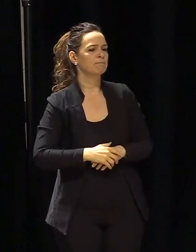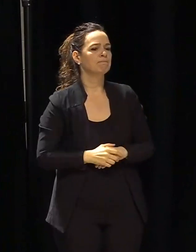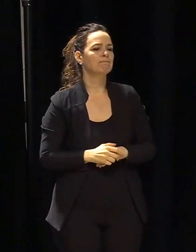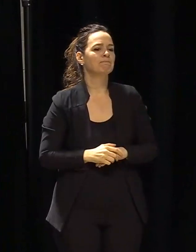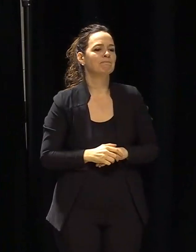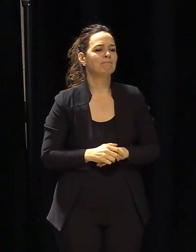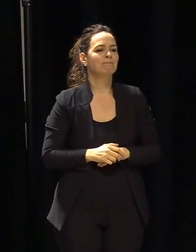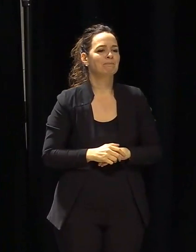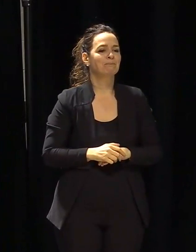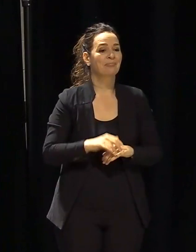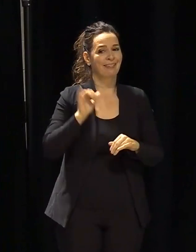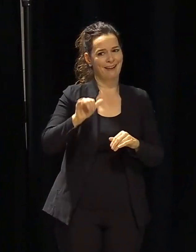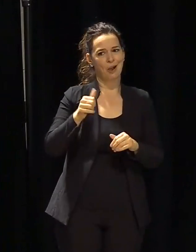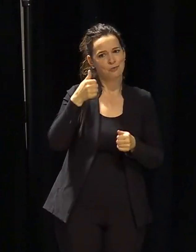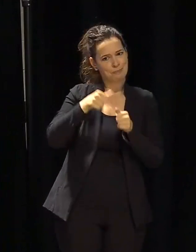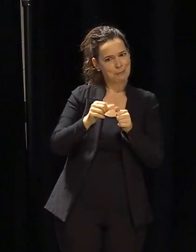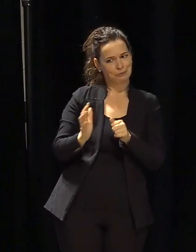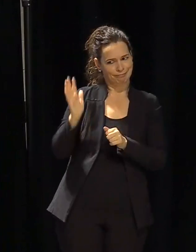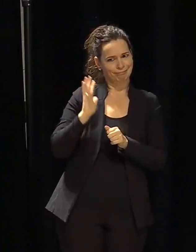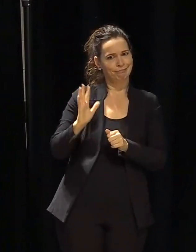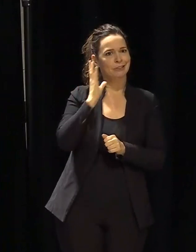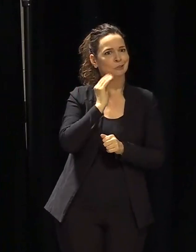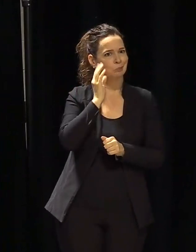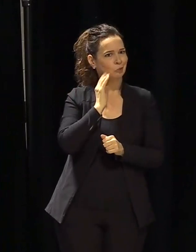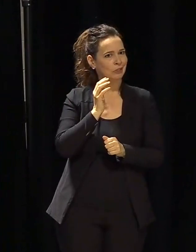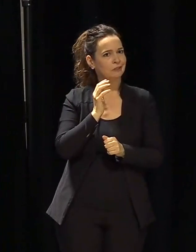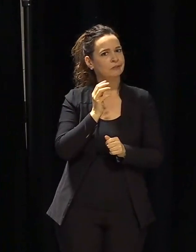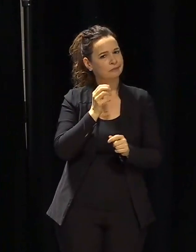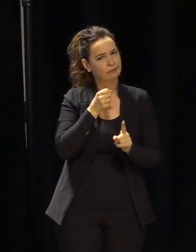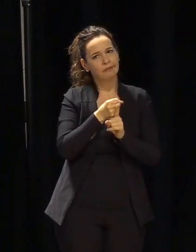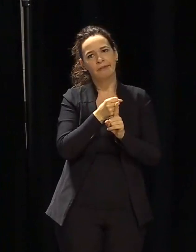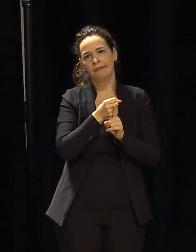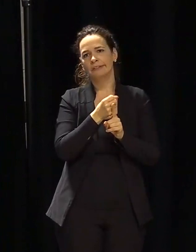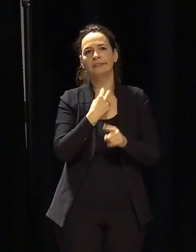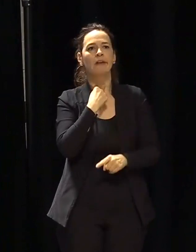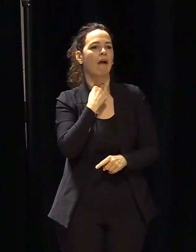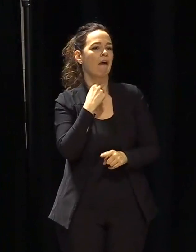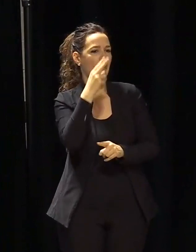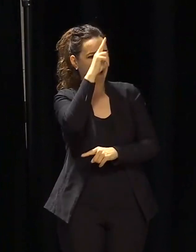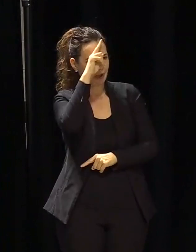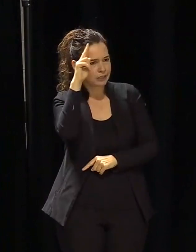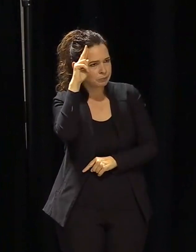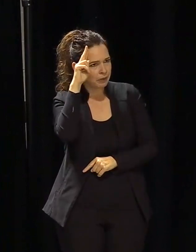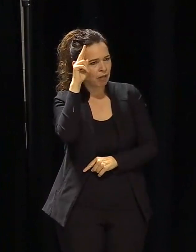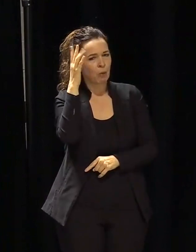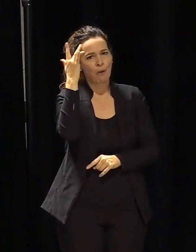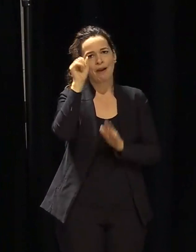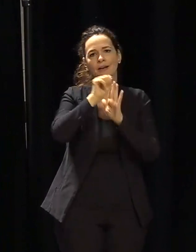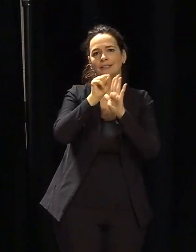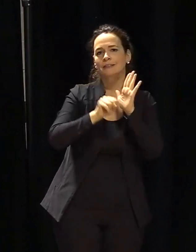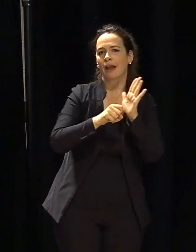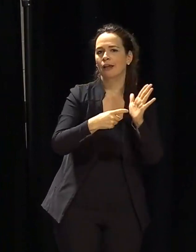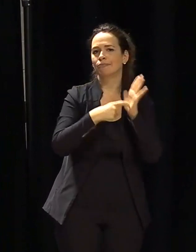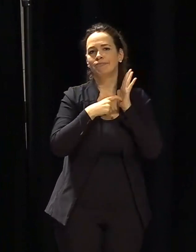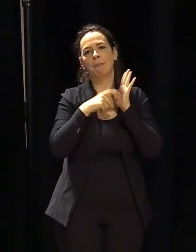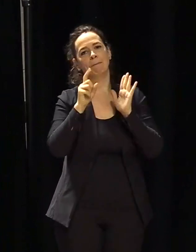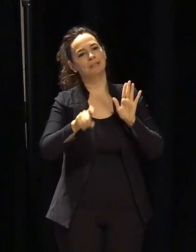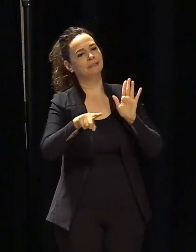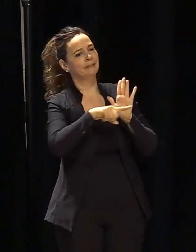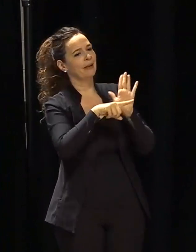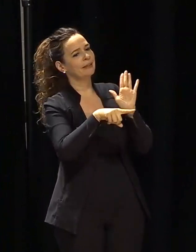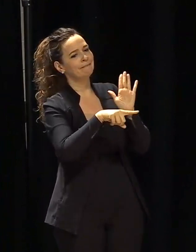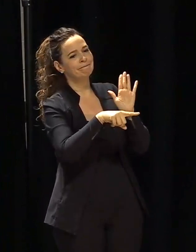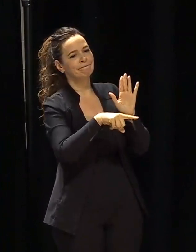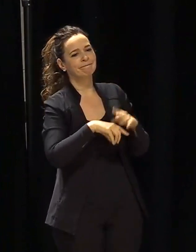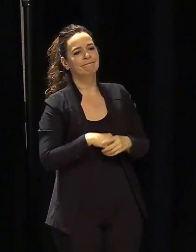in the beginning part of the pandemic. This will be an issue moving forward as well because of the number of cases that have come